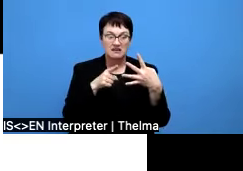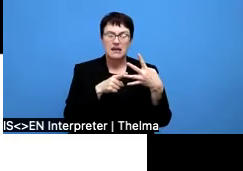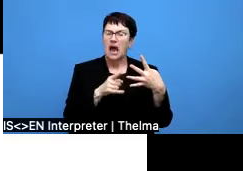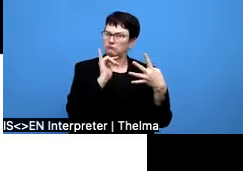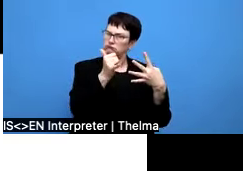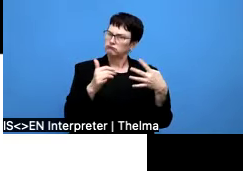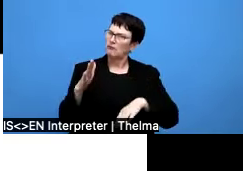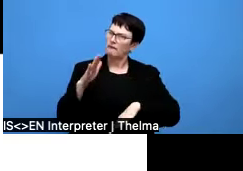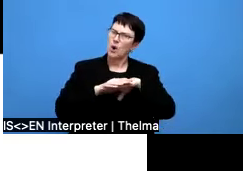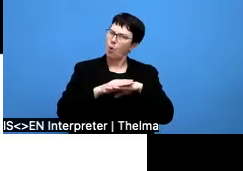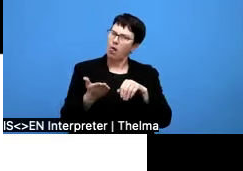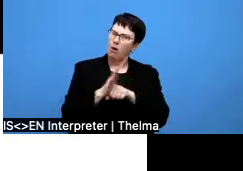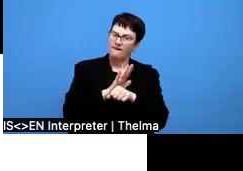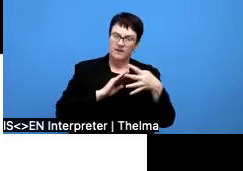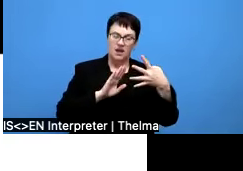sure.